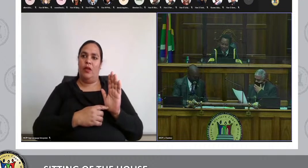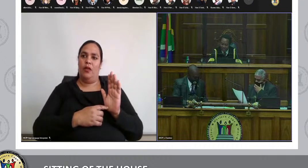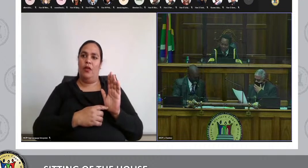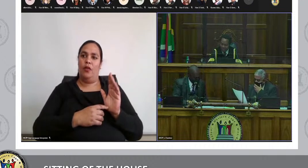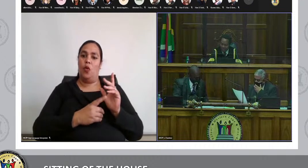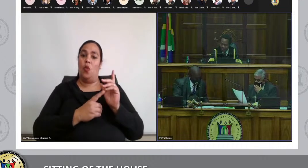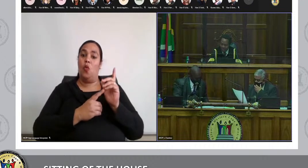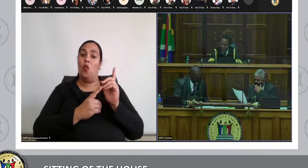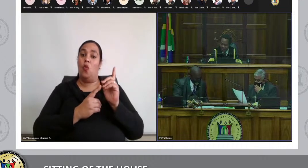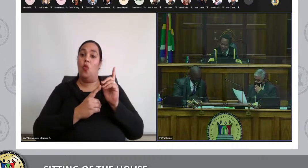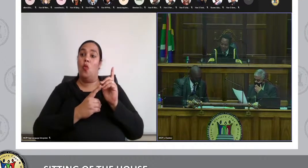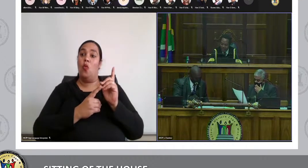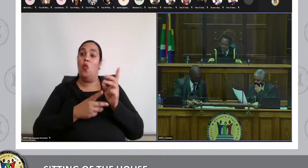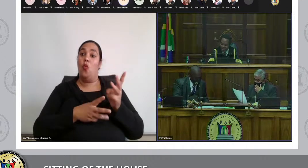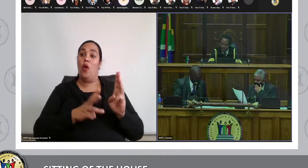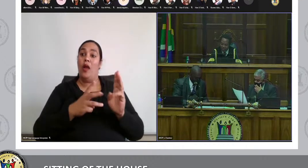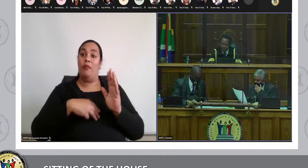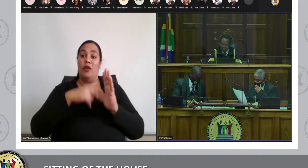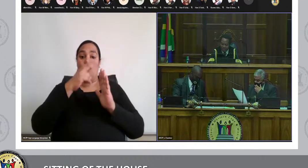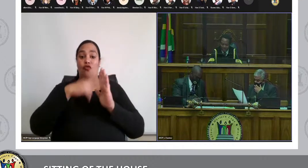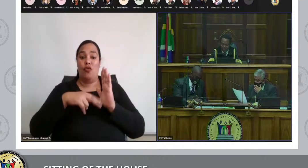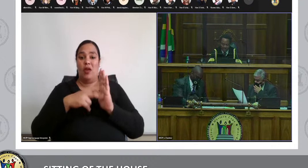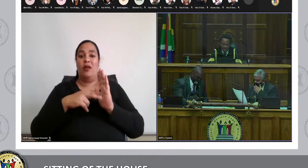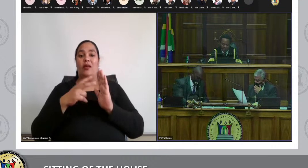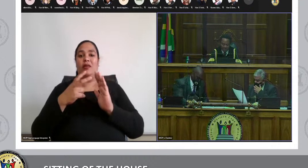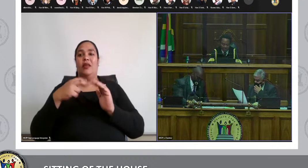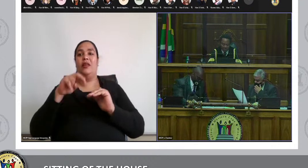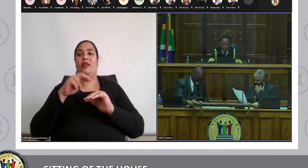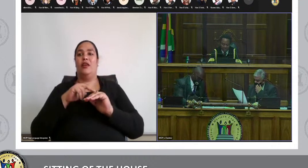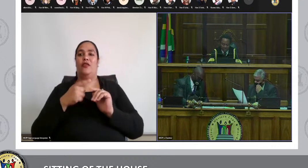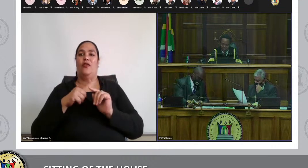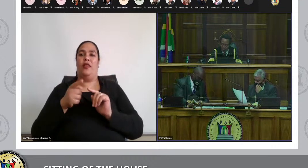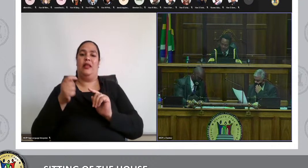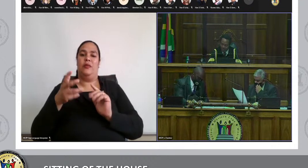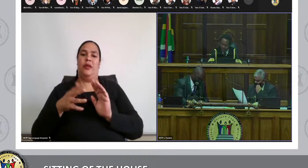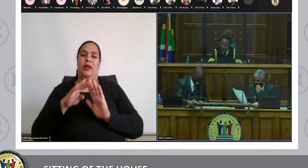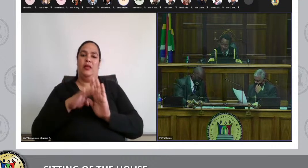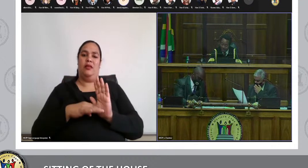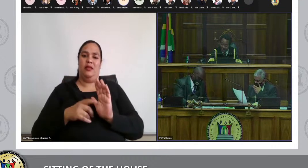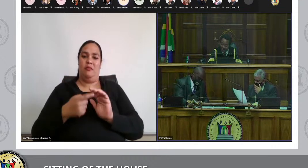read is the nature of the speakers list before myself